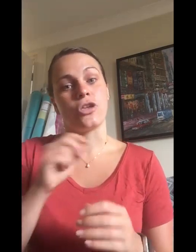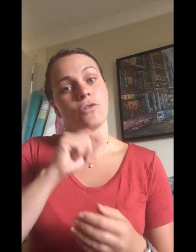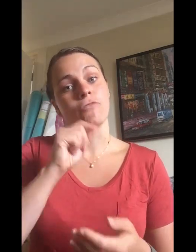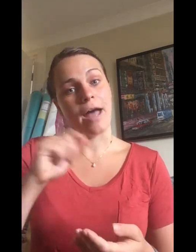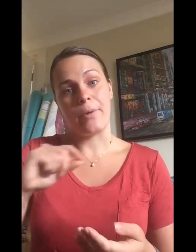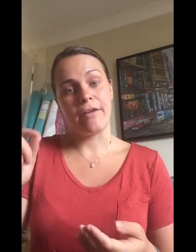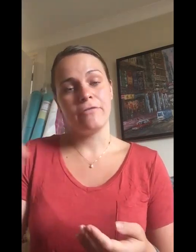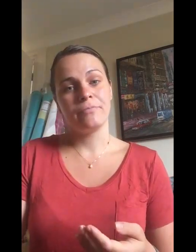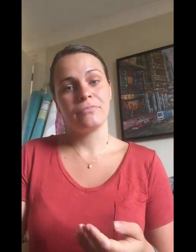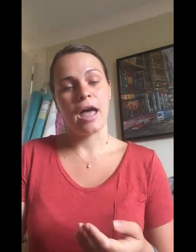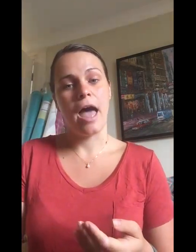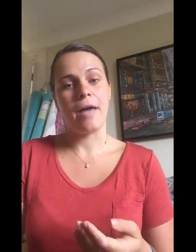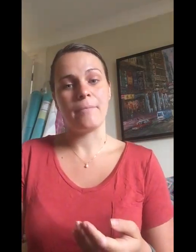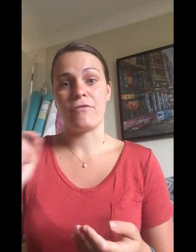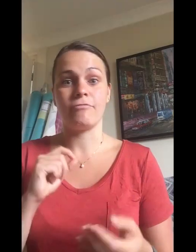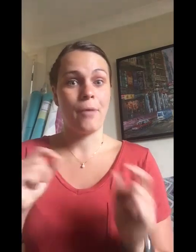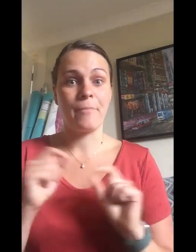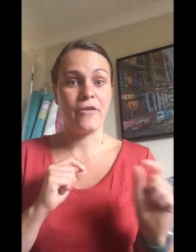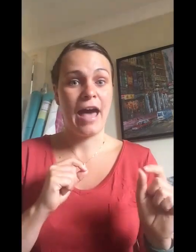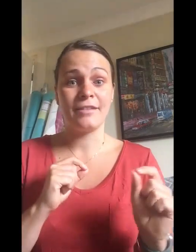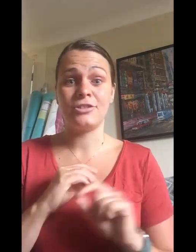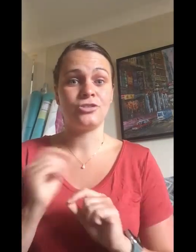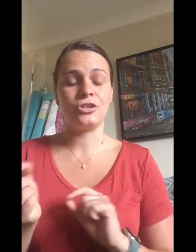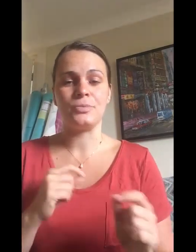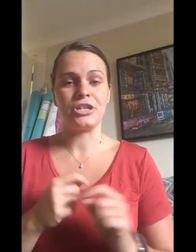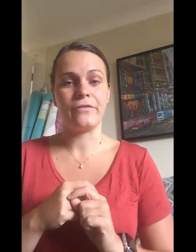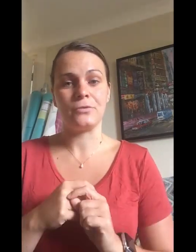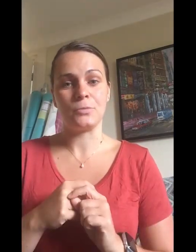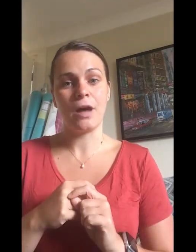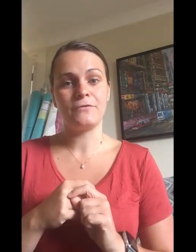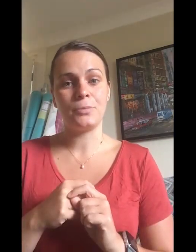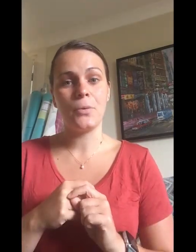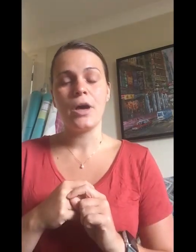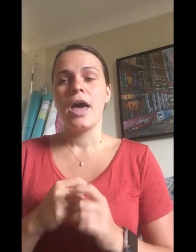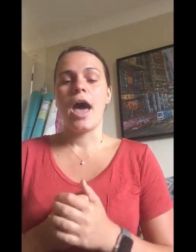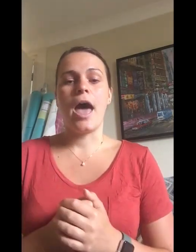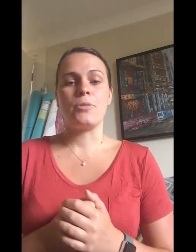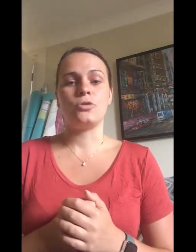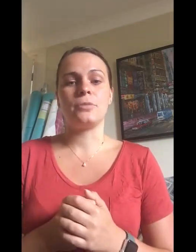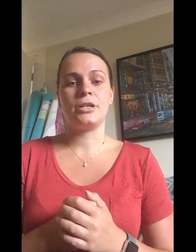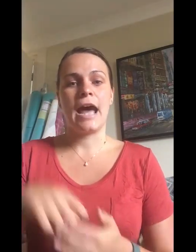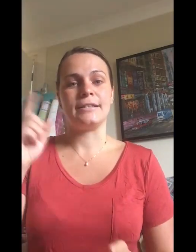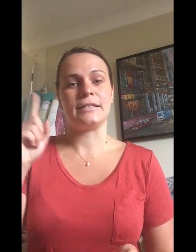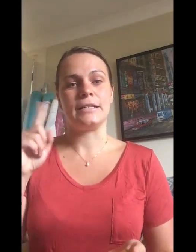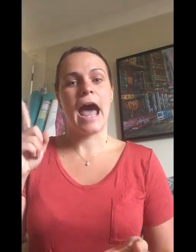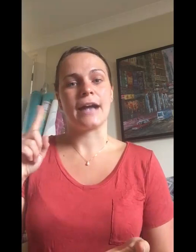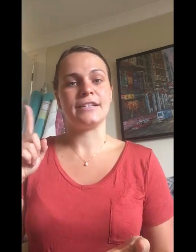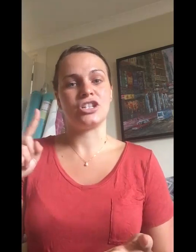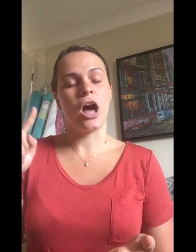you write with. If you write with both hands, just choose whichever feels more comfortable. Your dominant hand is going to act as kind